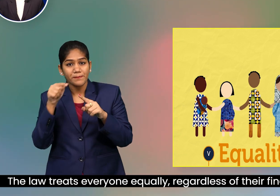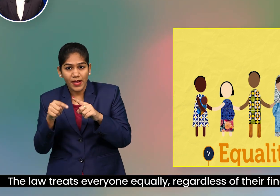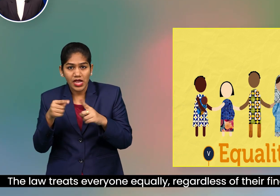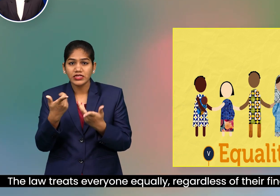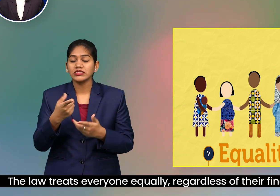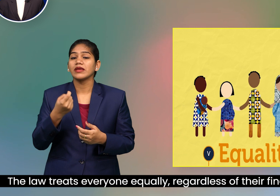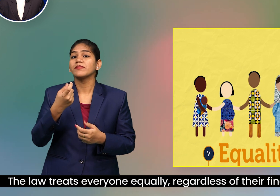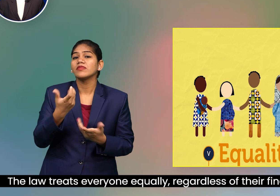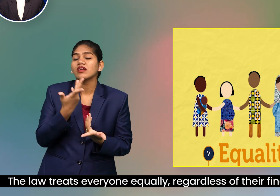origin.